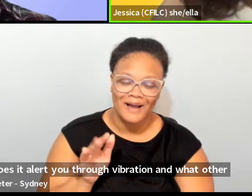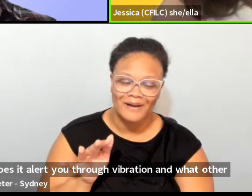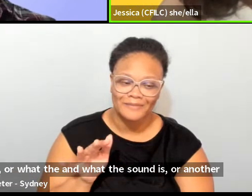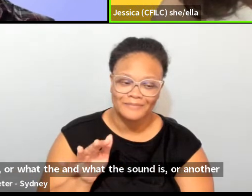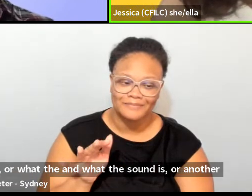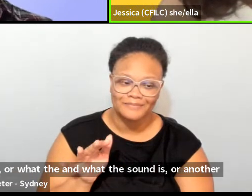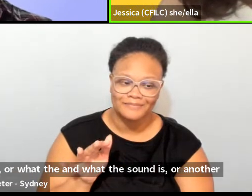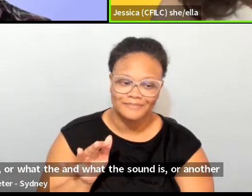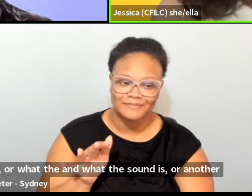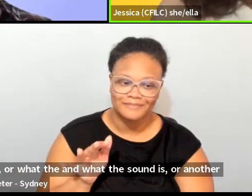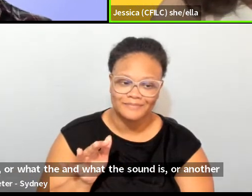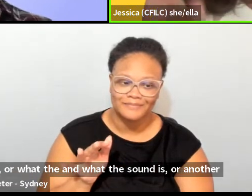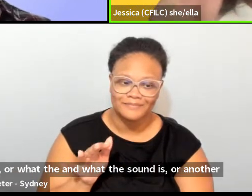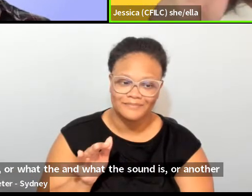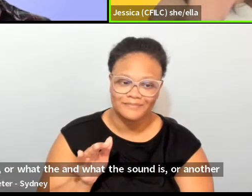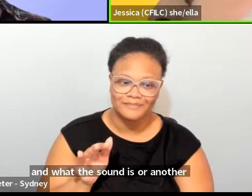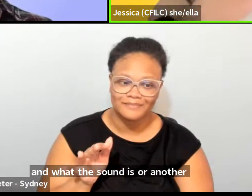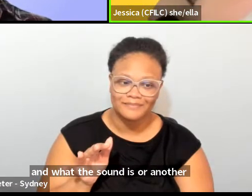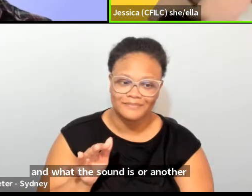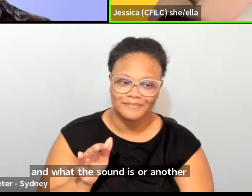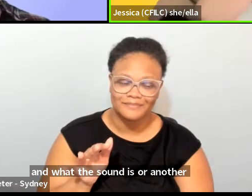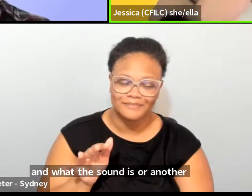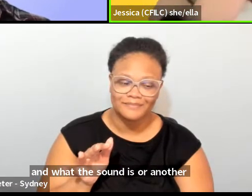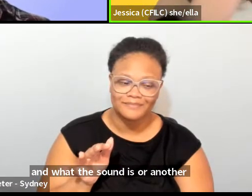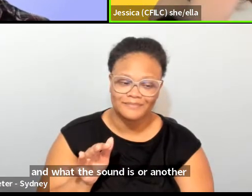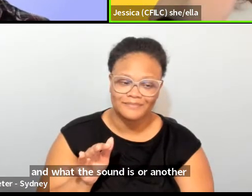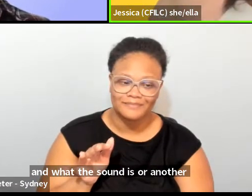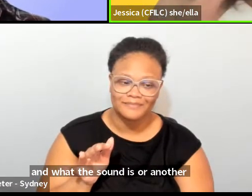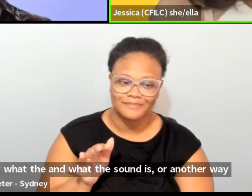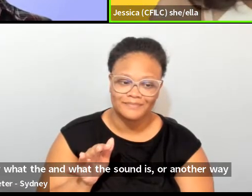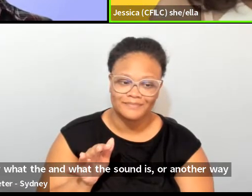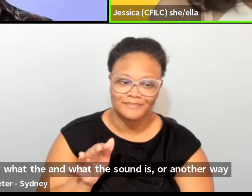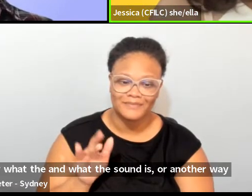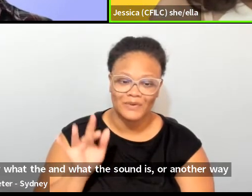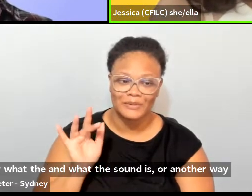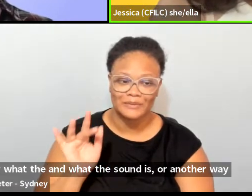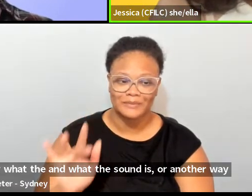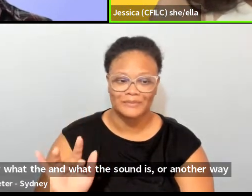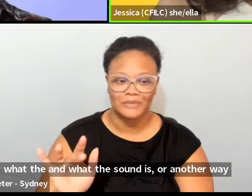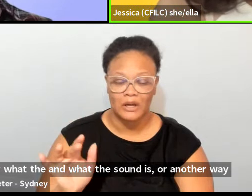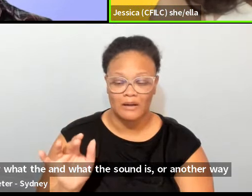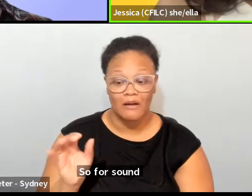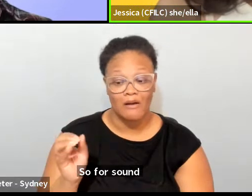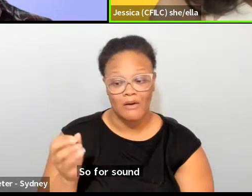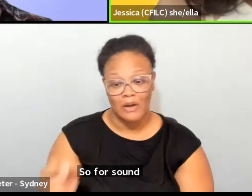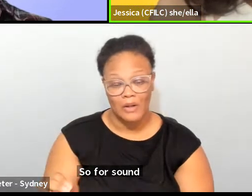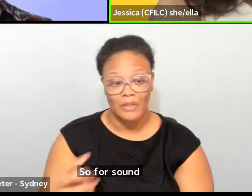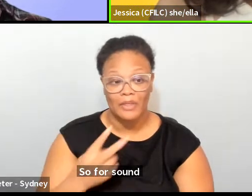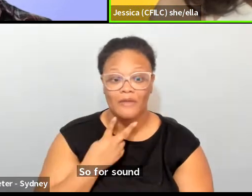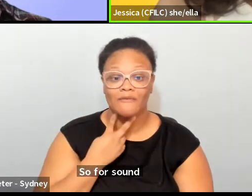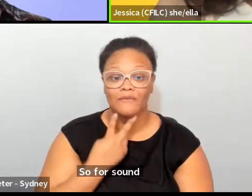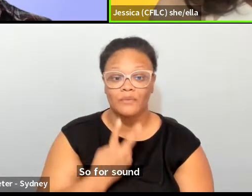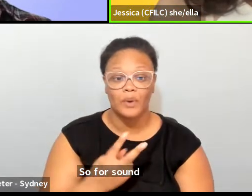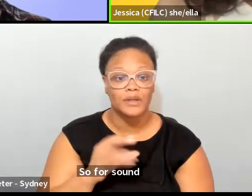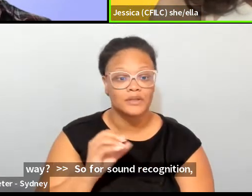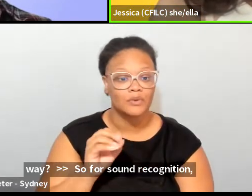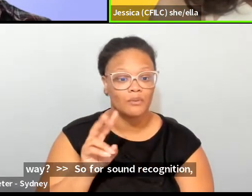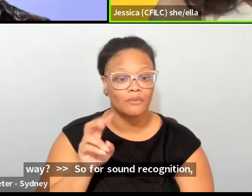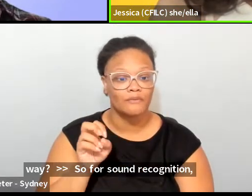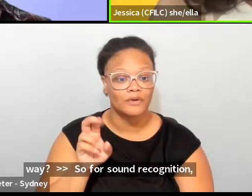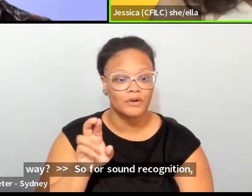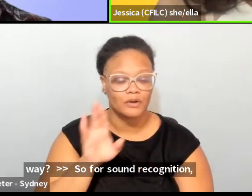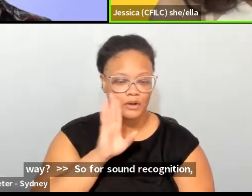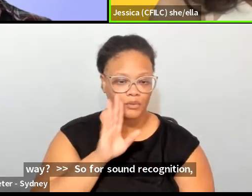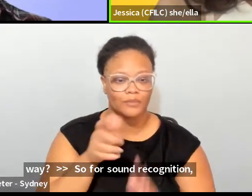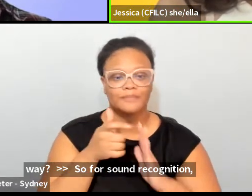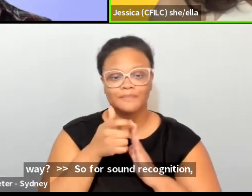So once we do once we turn on the voiceover, it would